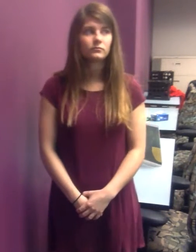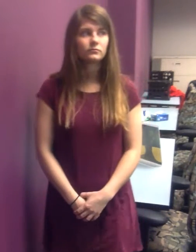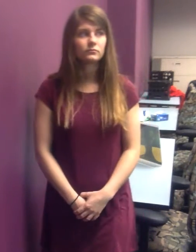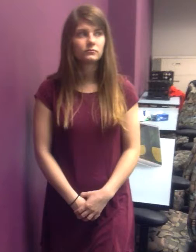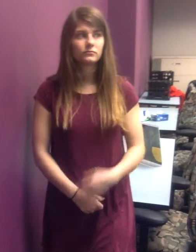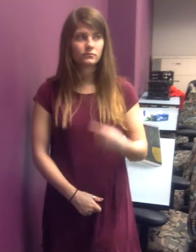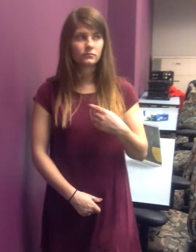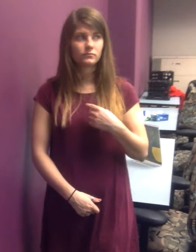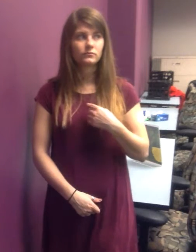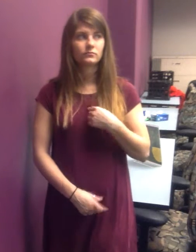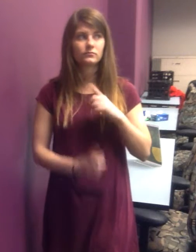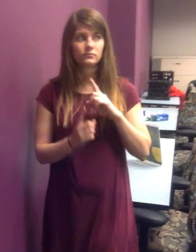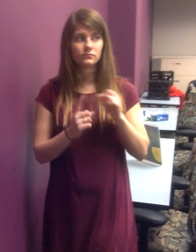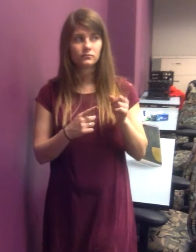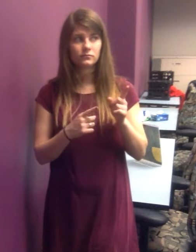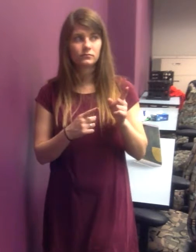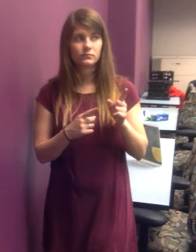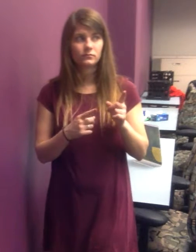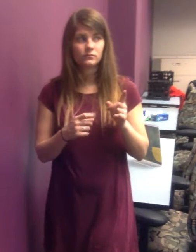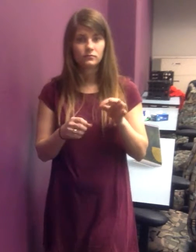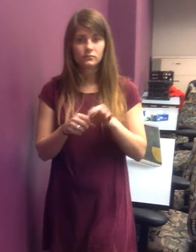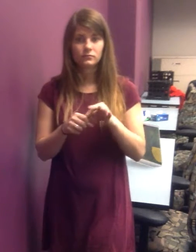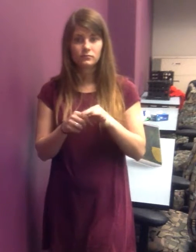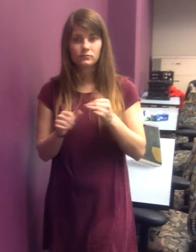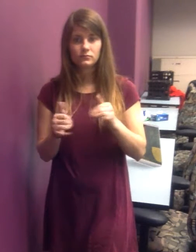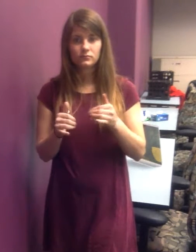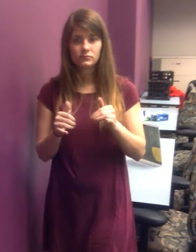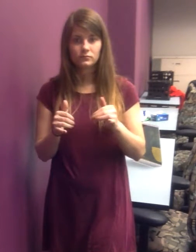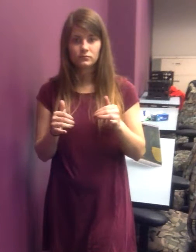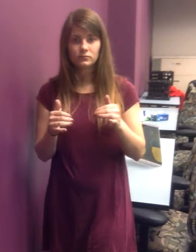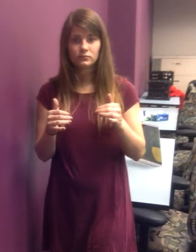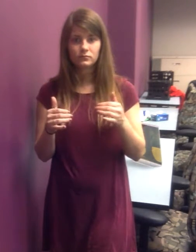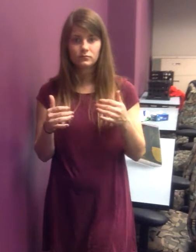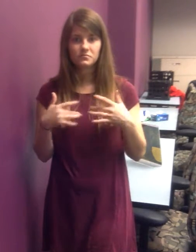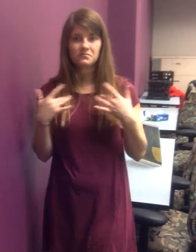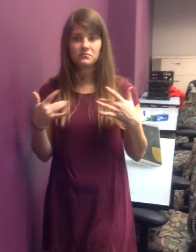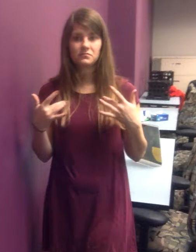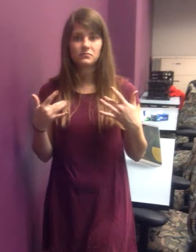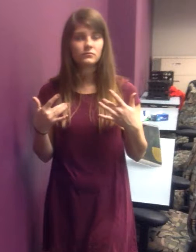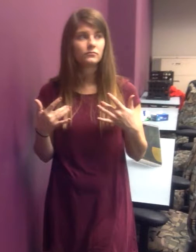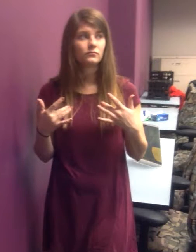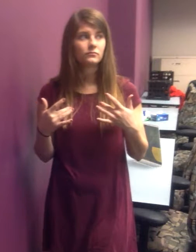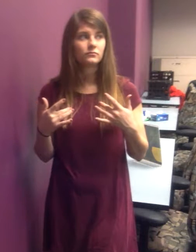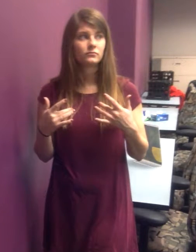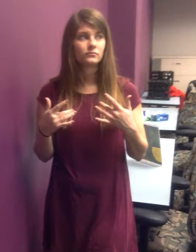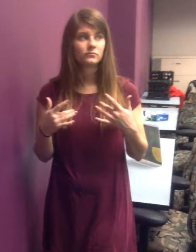me, yes or no, do you believe in human causation on